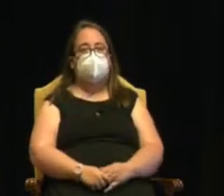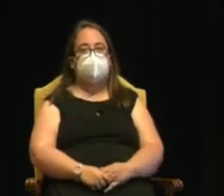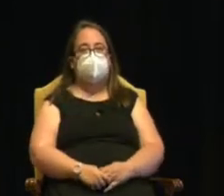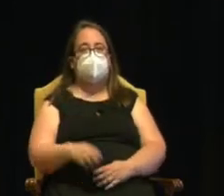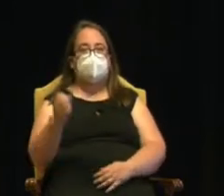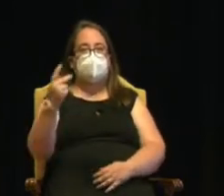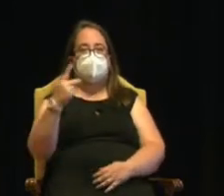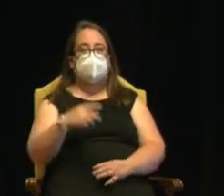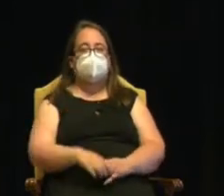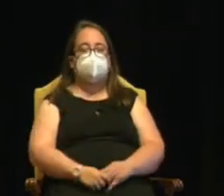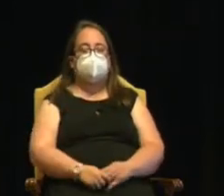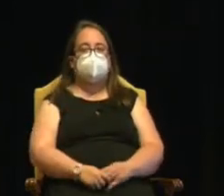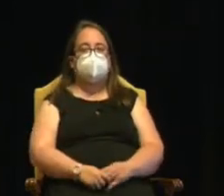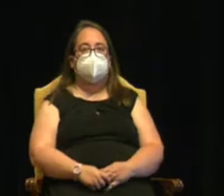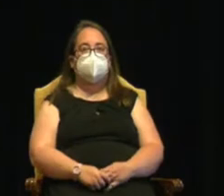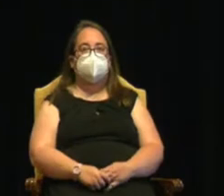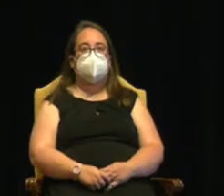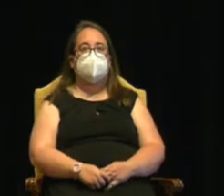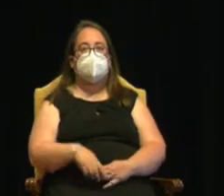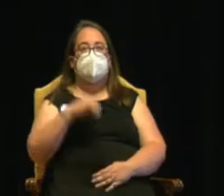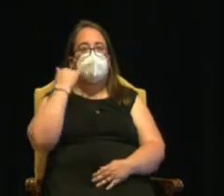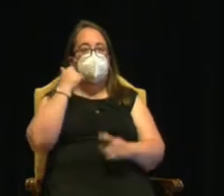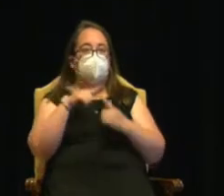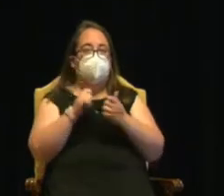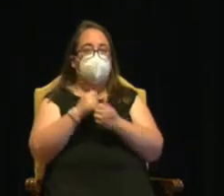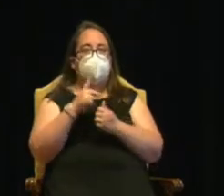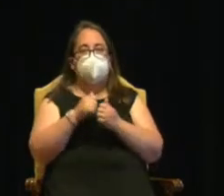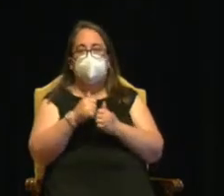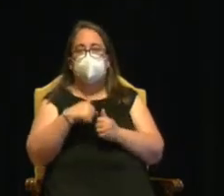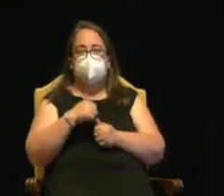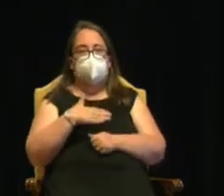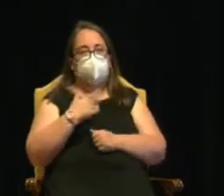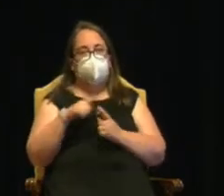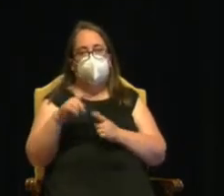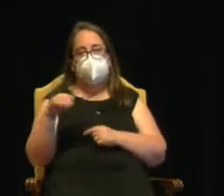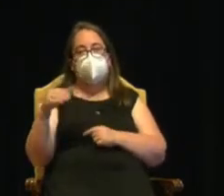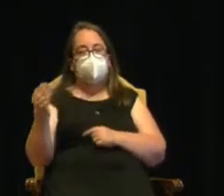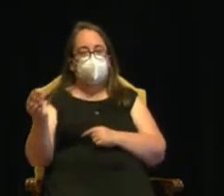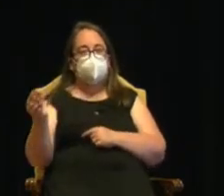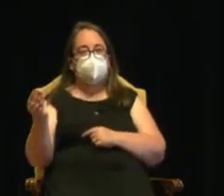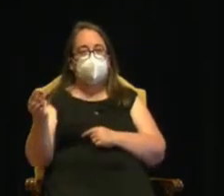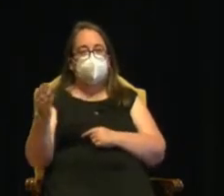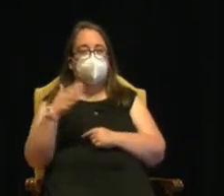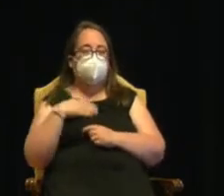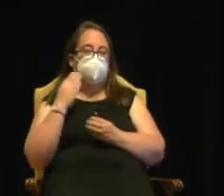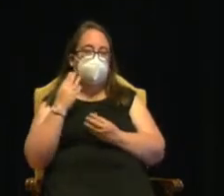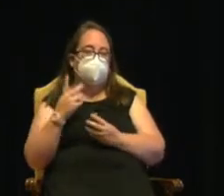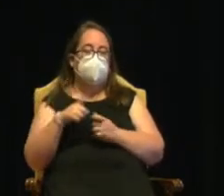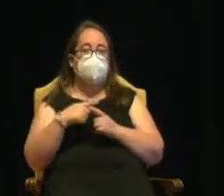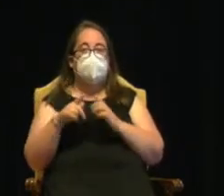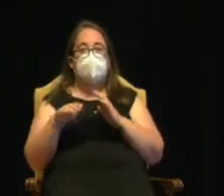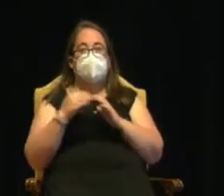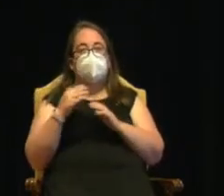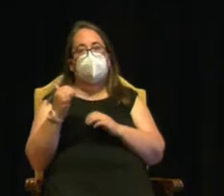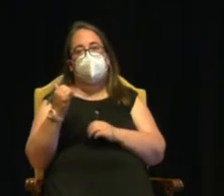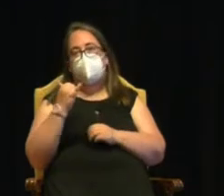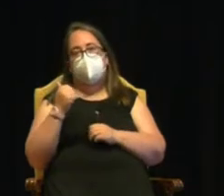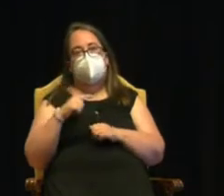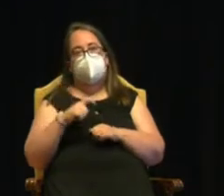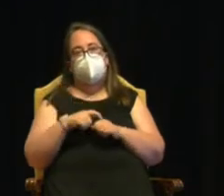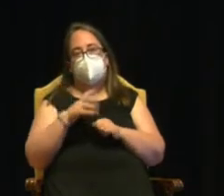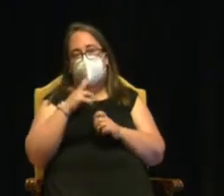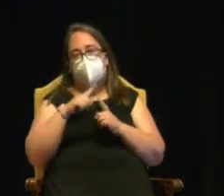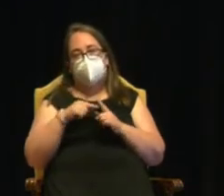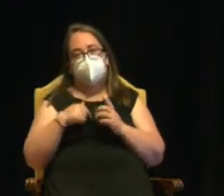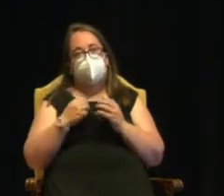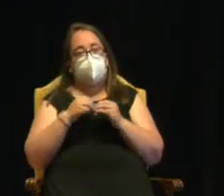Okay. And if you want to ever follow up with me, I'll give you my info and you can email me or call me and talk to me